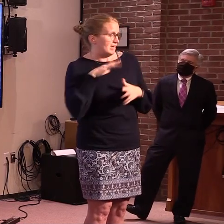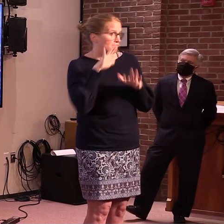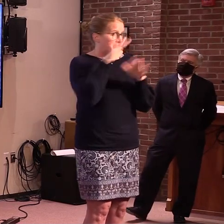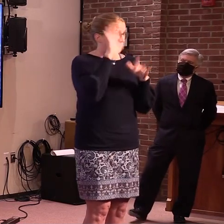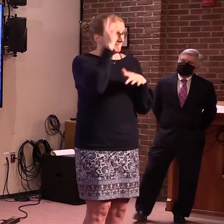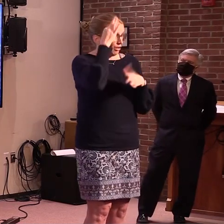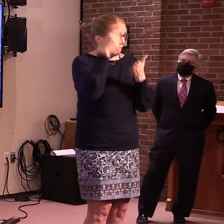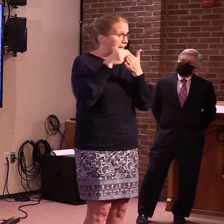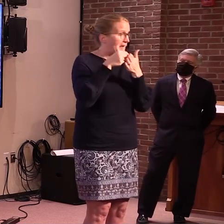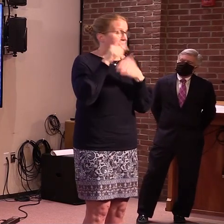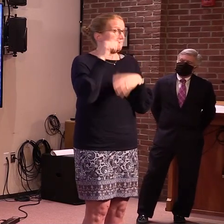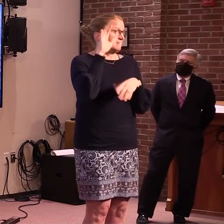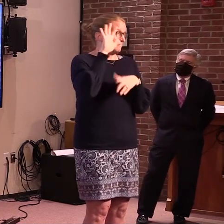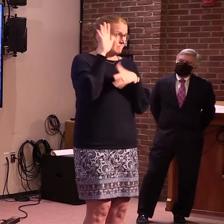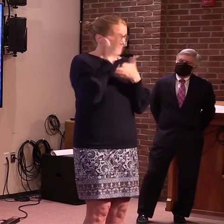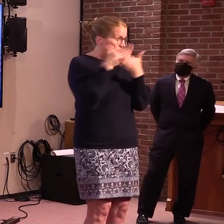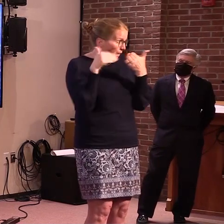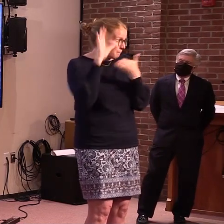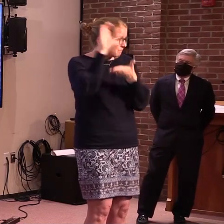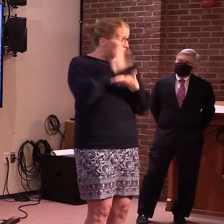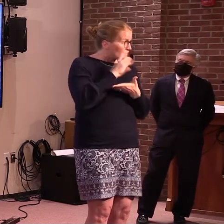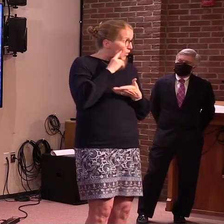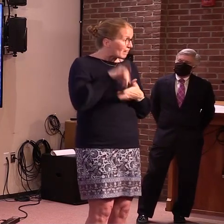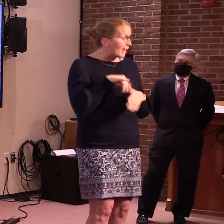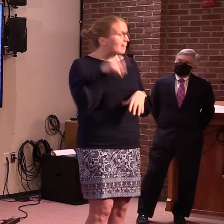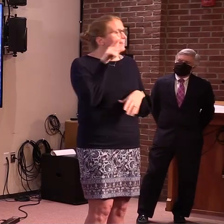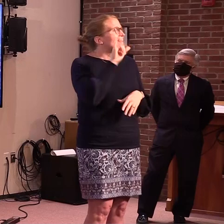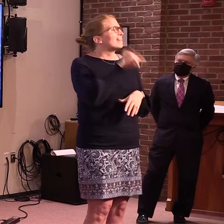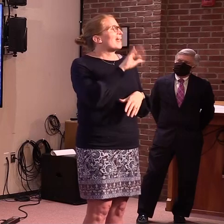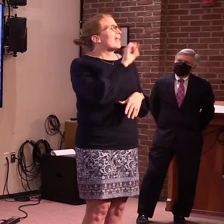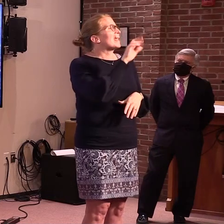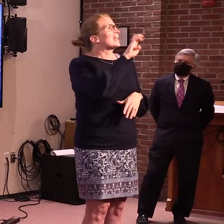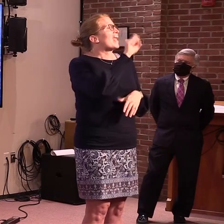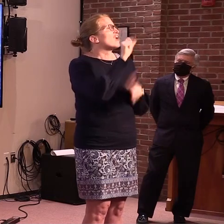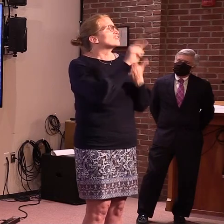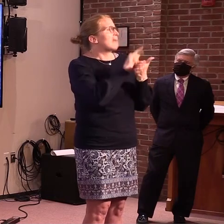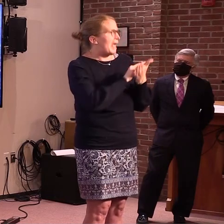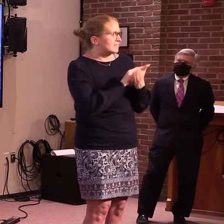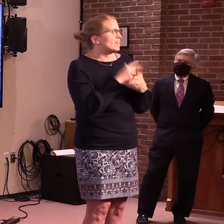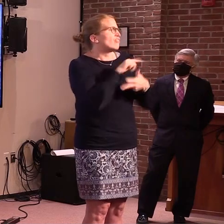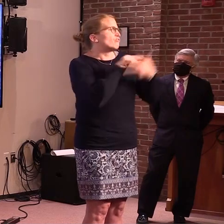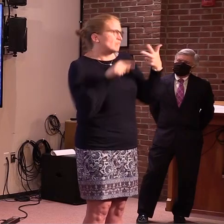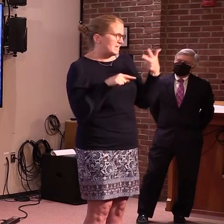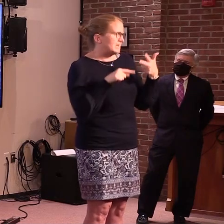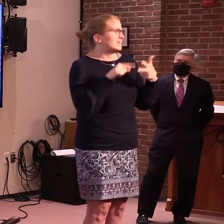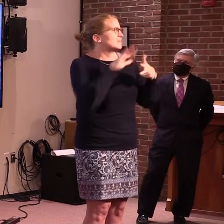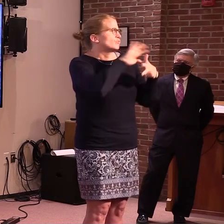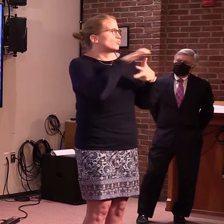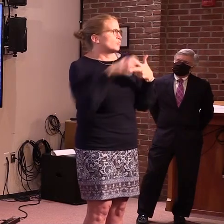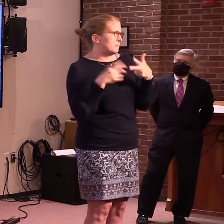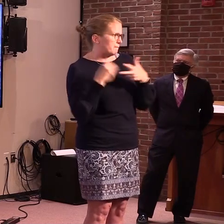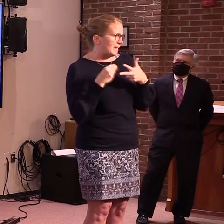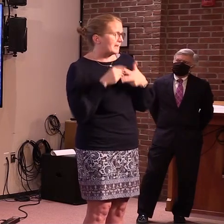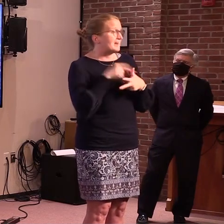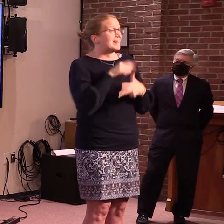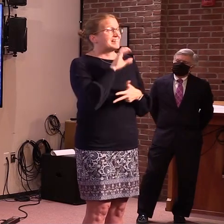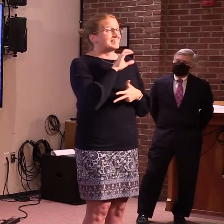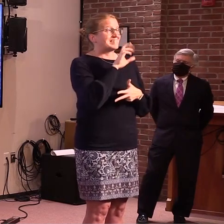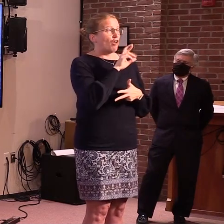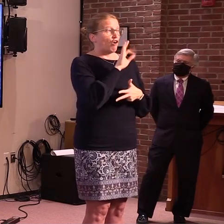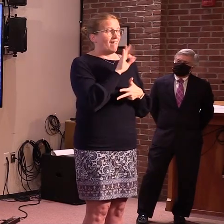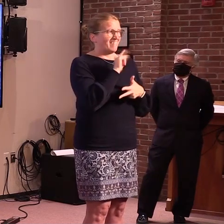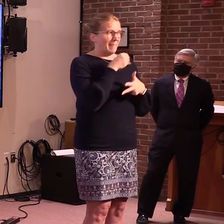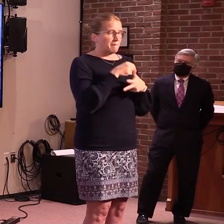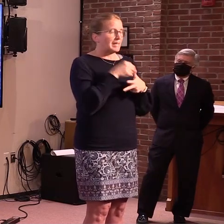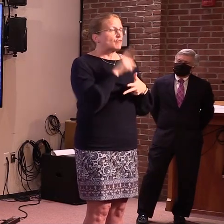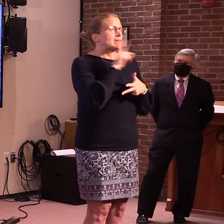under the CARES Act, we have basically three pots of money available, one being the CRF, which is arguably the most restrictive and also